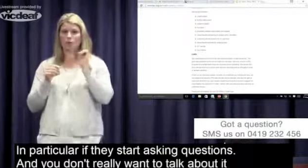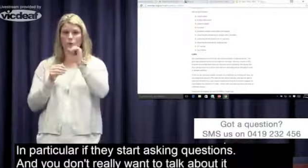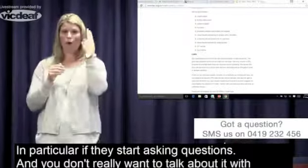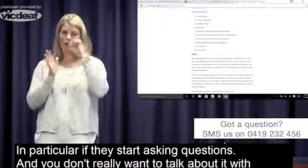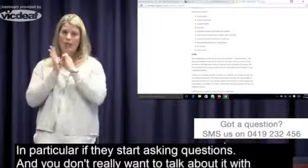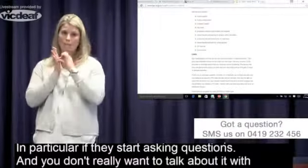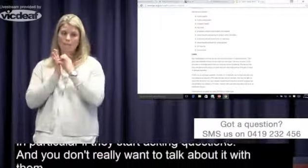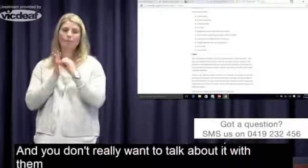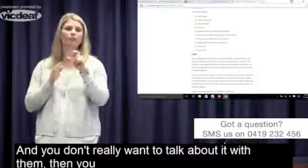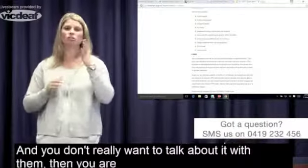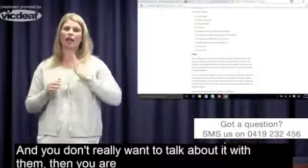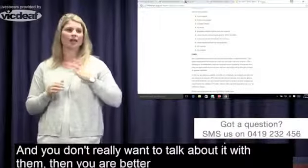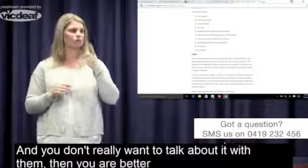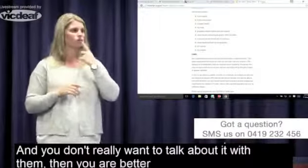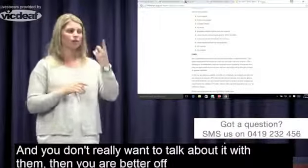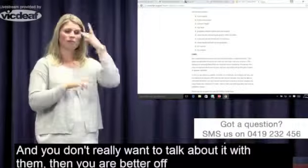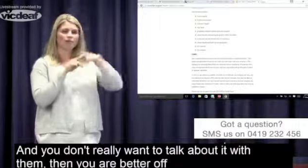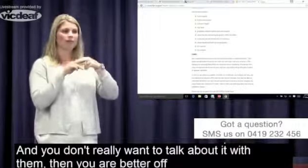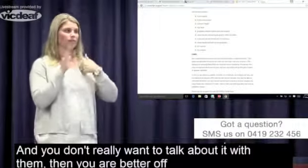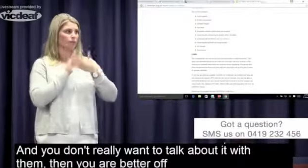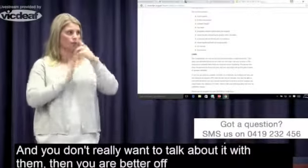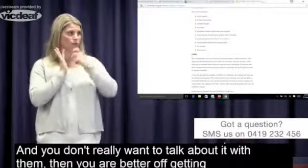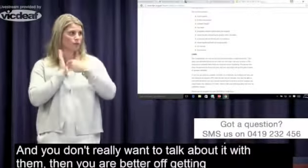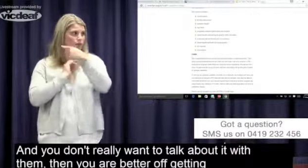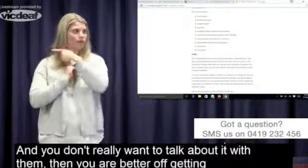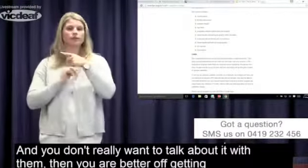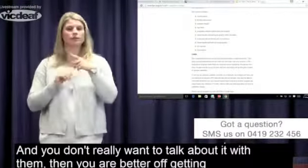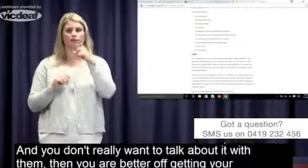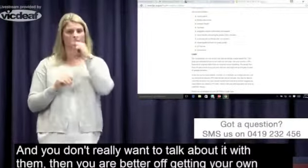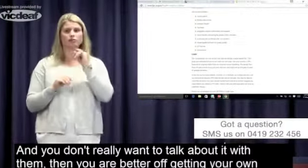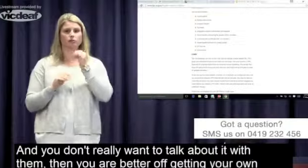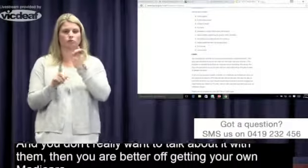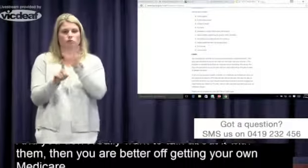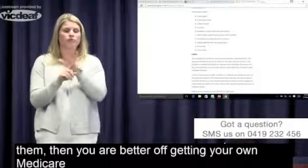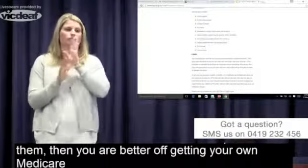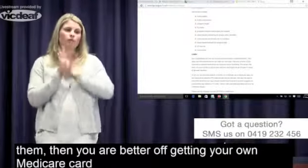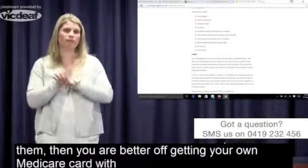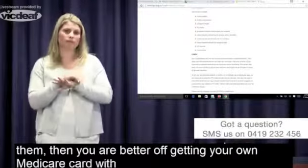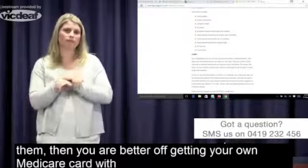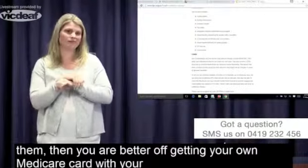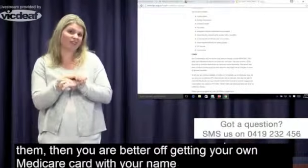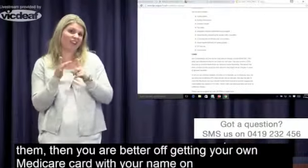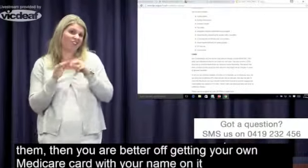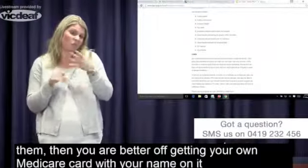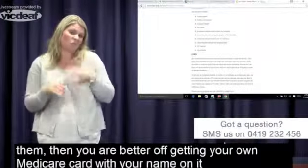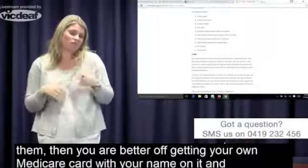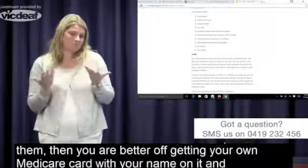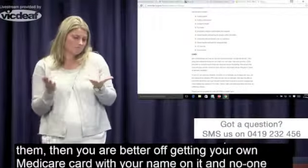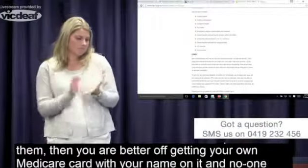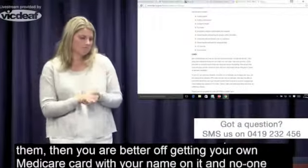own Medicare card. It'll have your name on it and no one else's name on the card, just yours. Okay, so I guess that's a